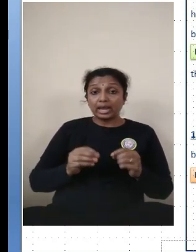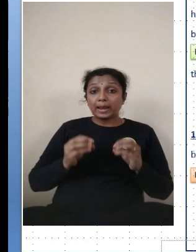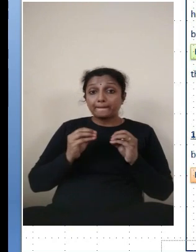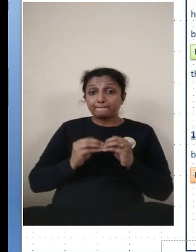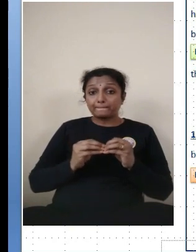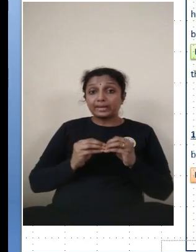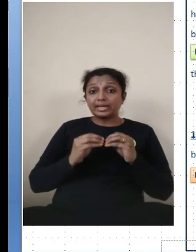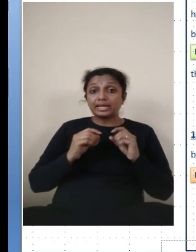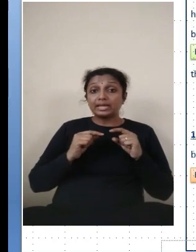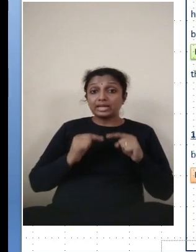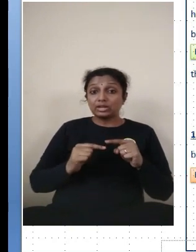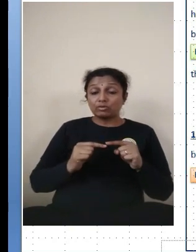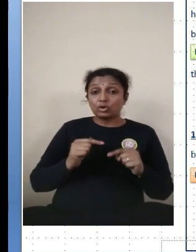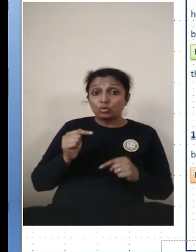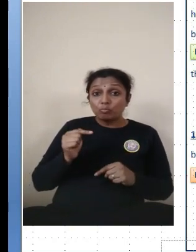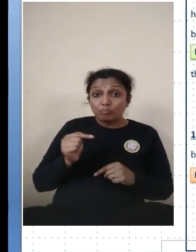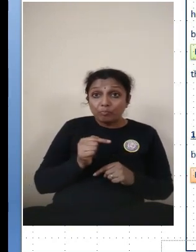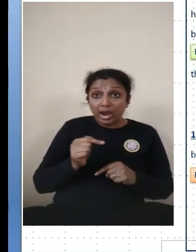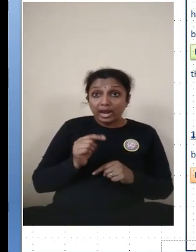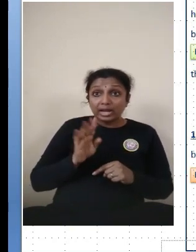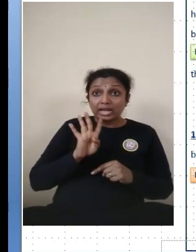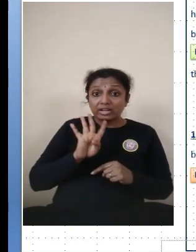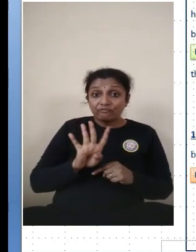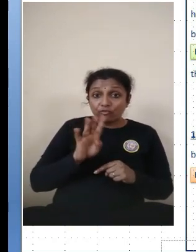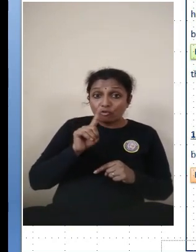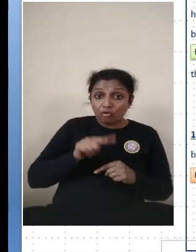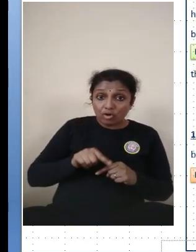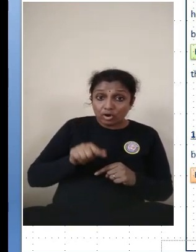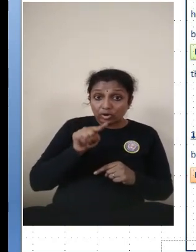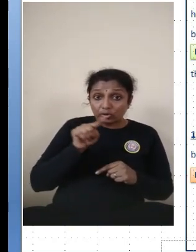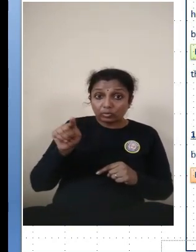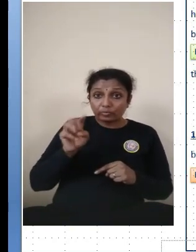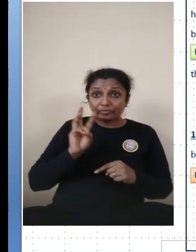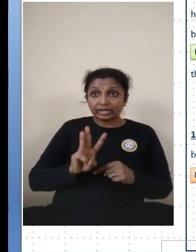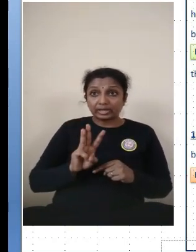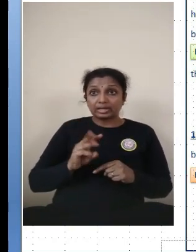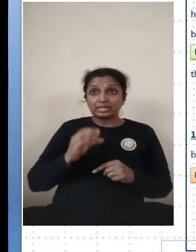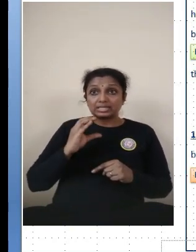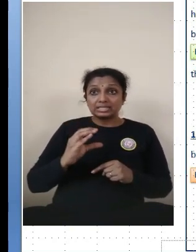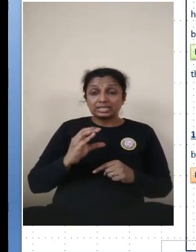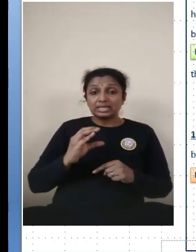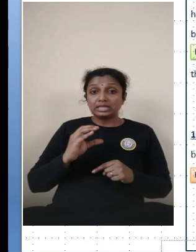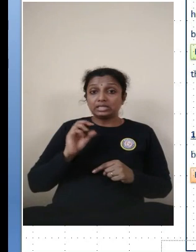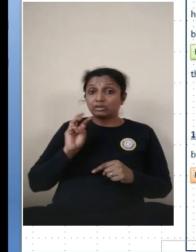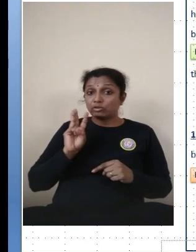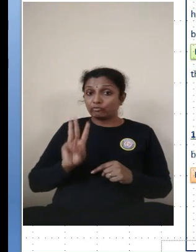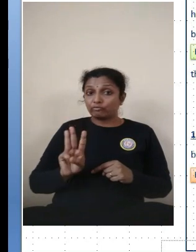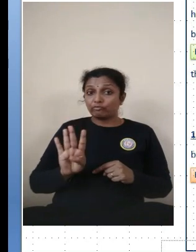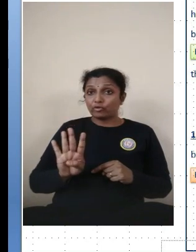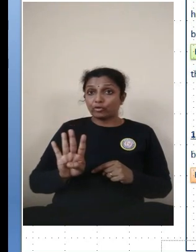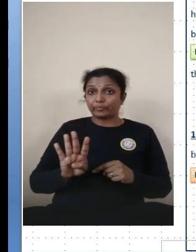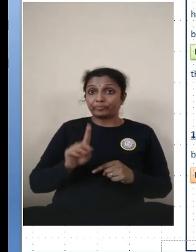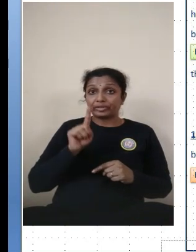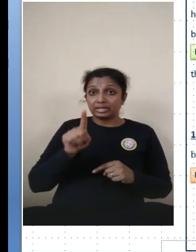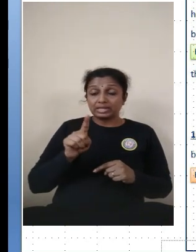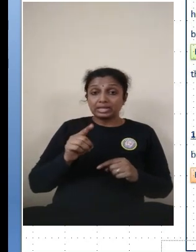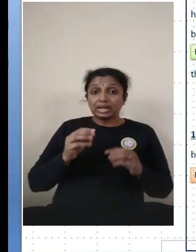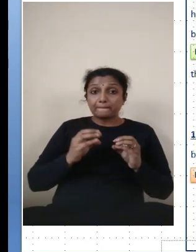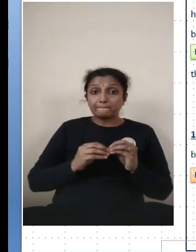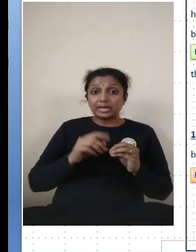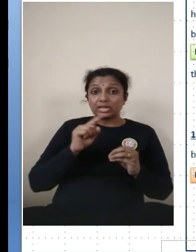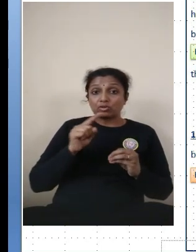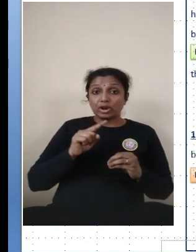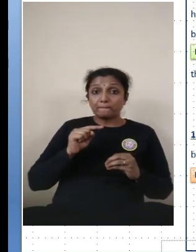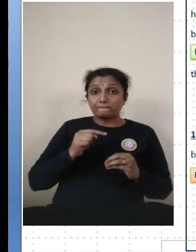b is equal to minus 4 root 3, c is equal to 4. So b squared minus 4ac in this particular case becomes 16 into 3